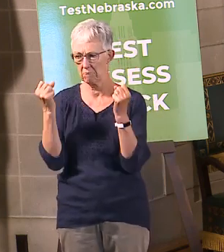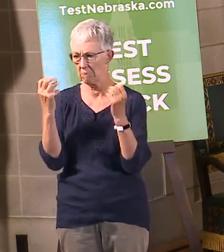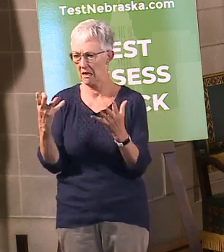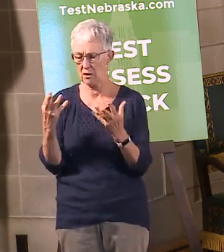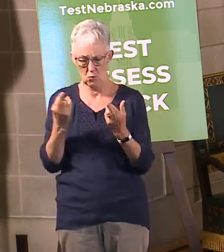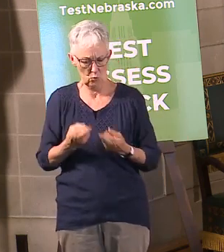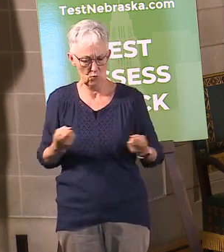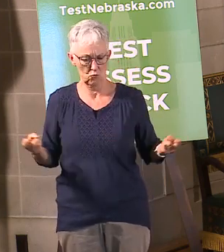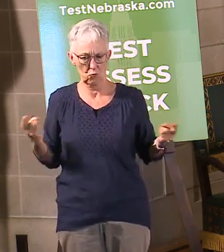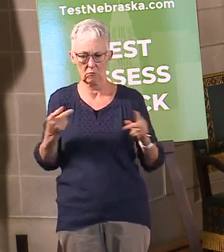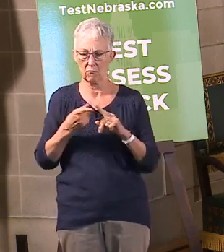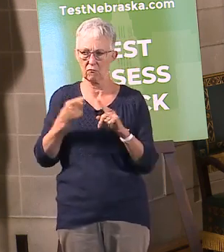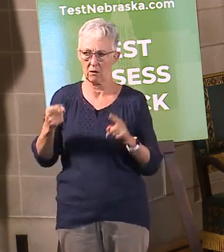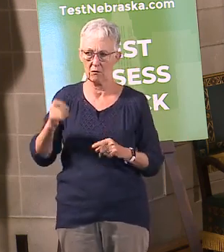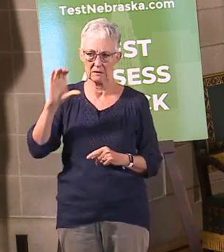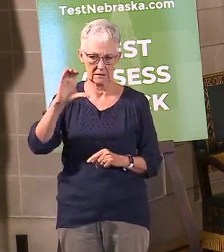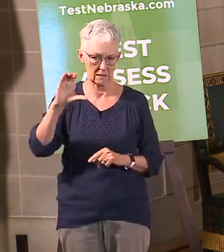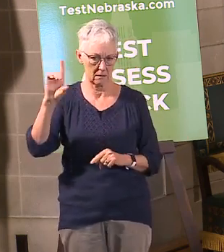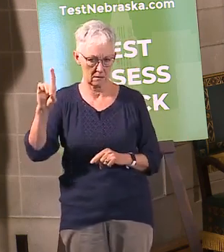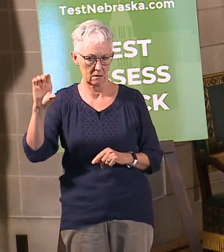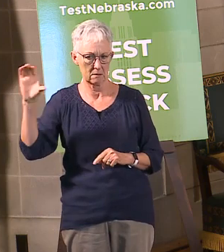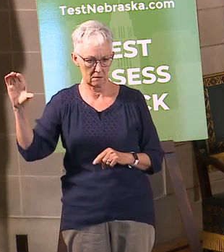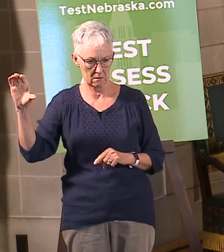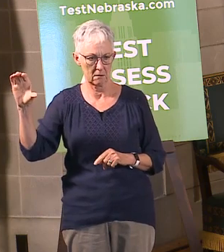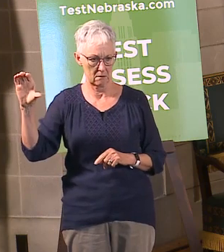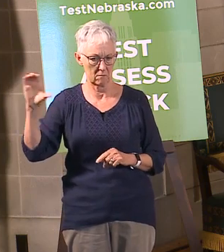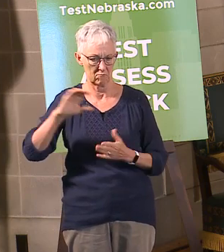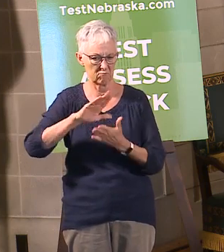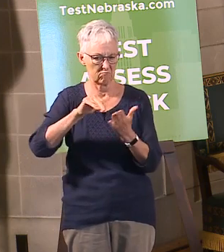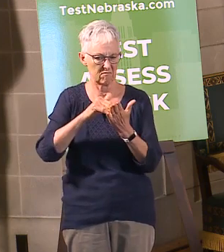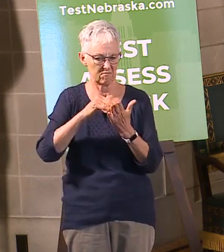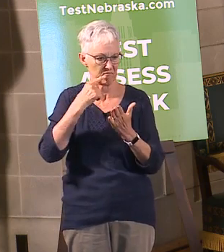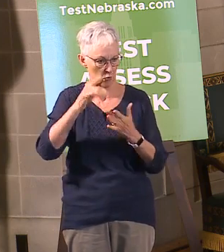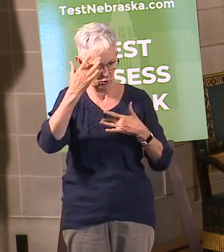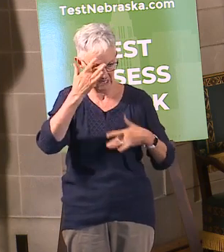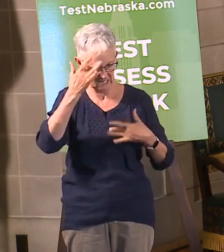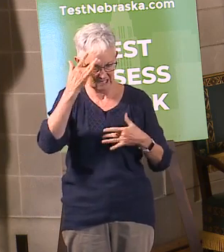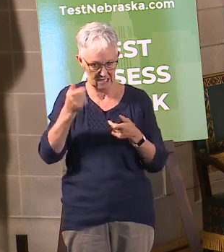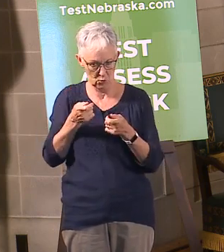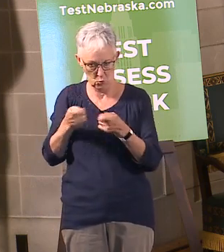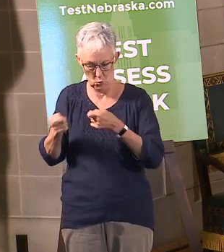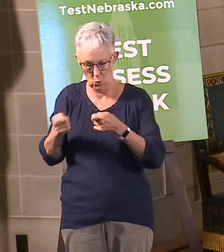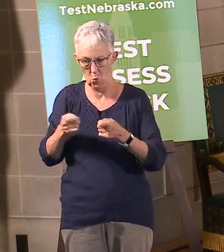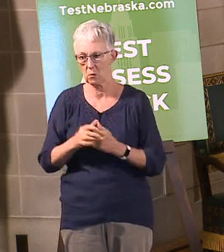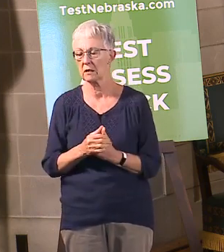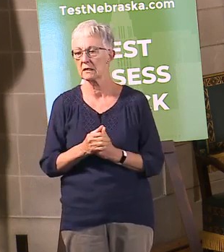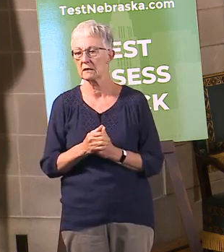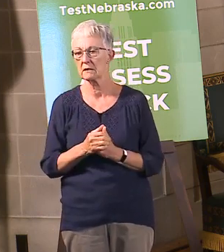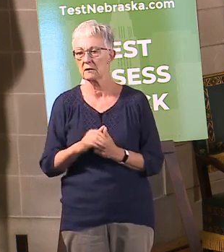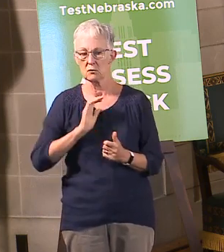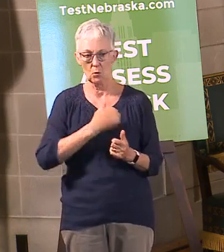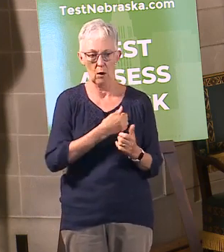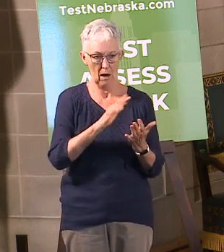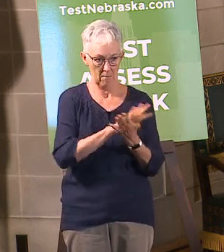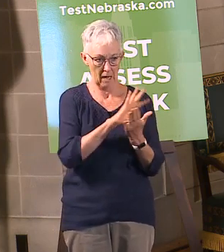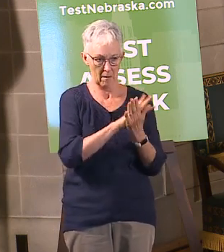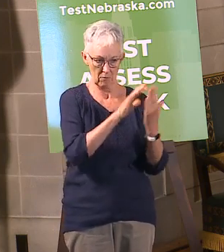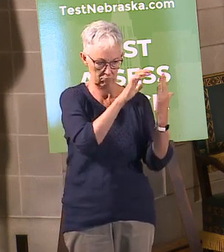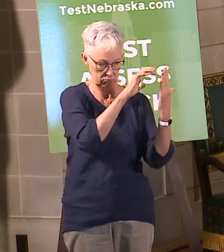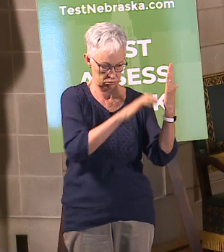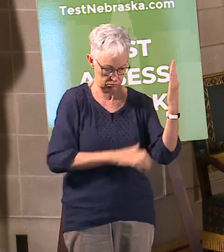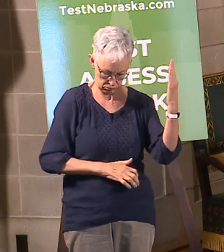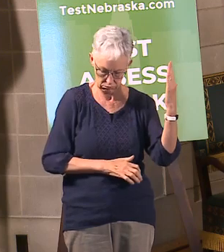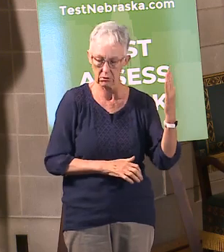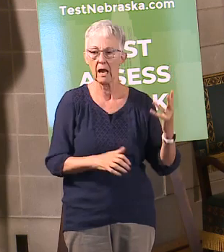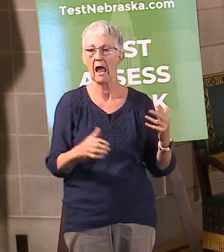for Disease Control and Prevention. The tool is based on requirements and guidance of Centers